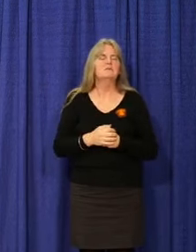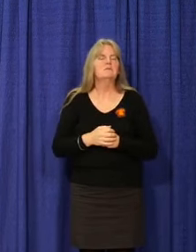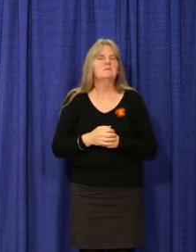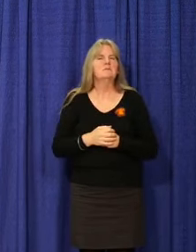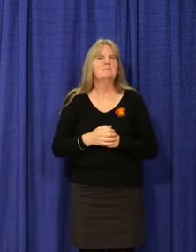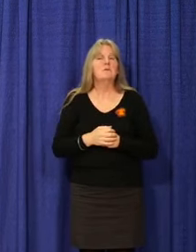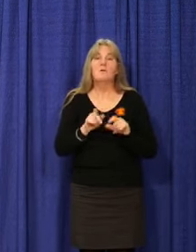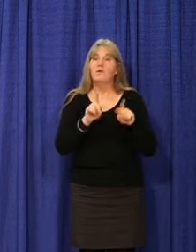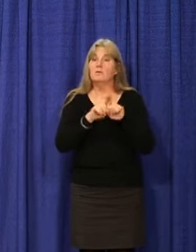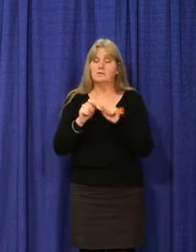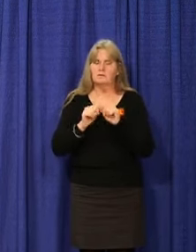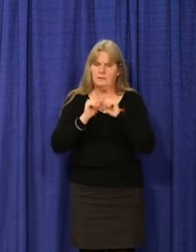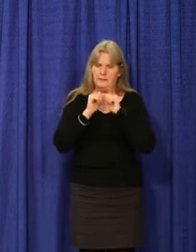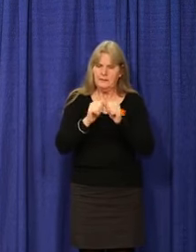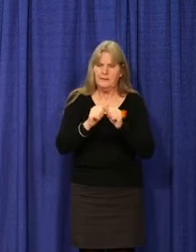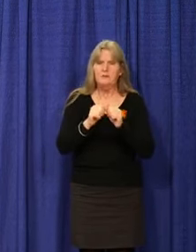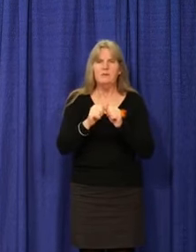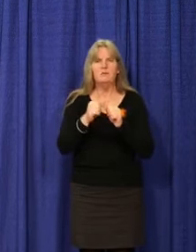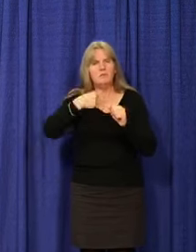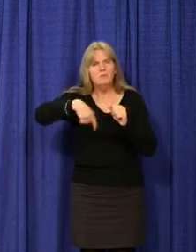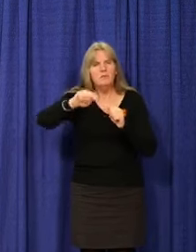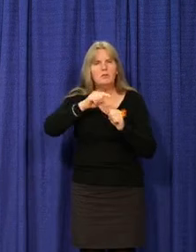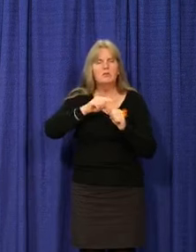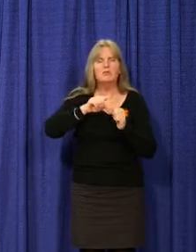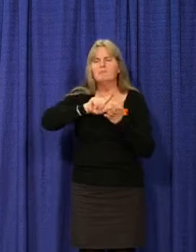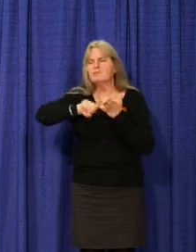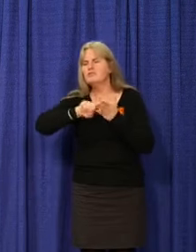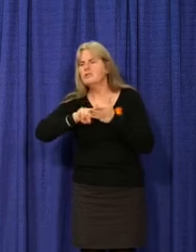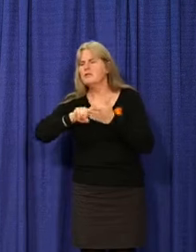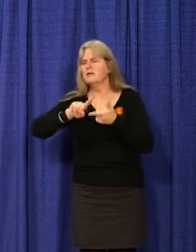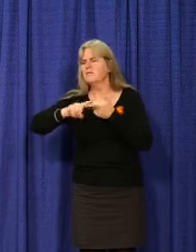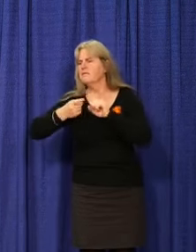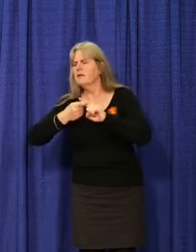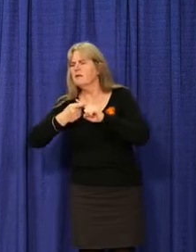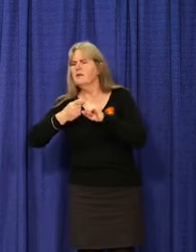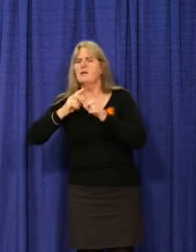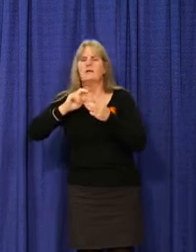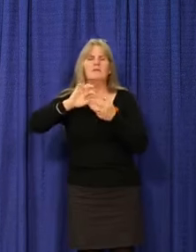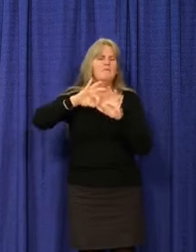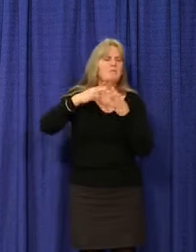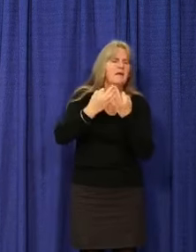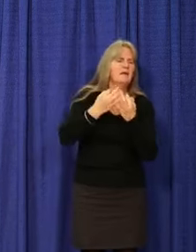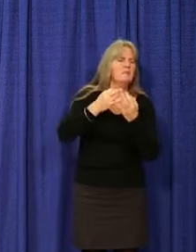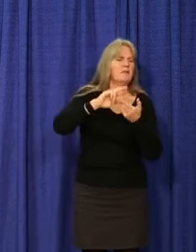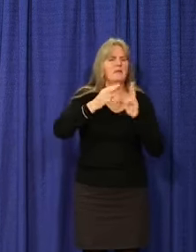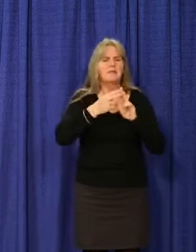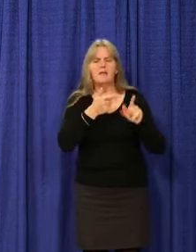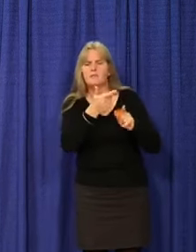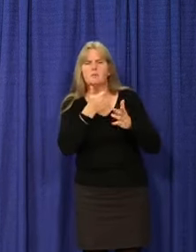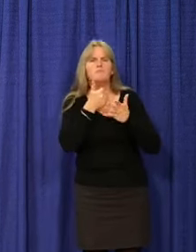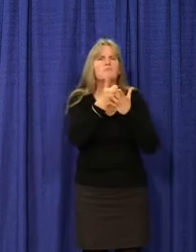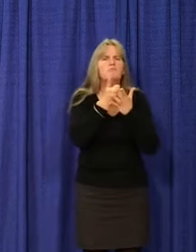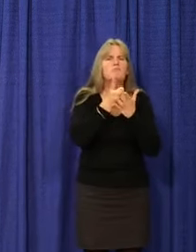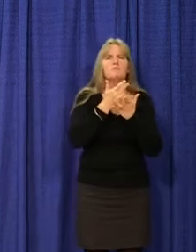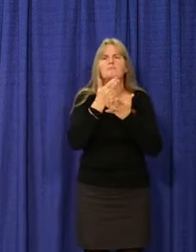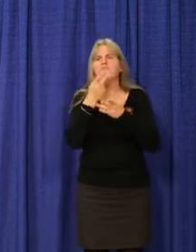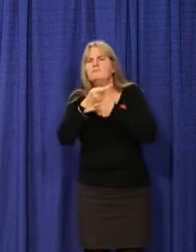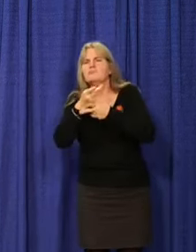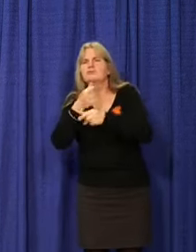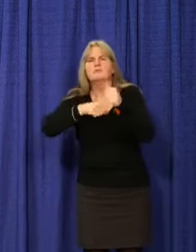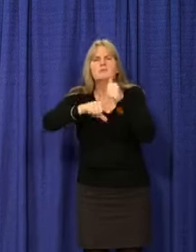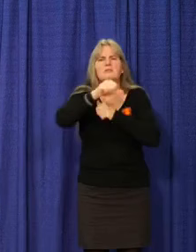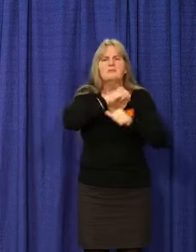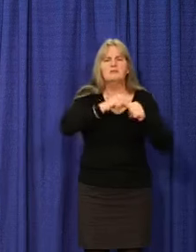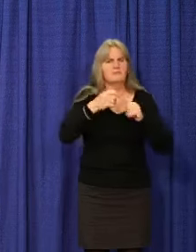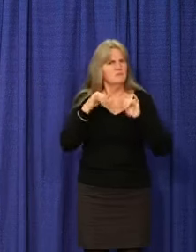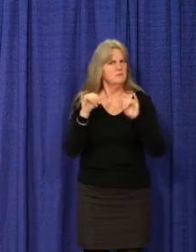to continue to check in on our friends and neighbors, provide support, and look after one another, especially